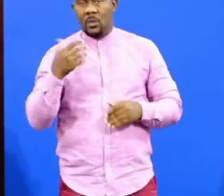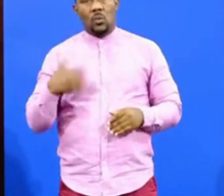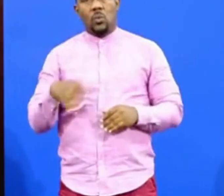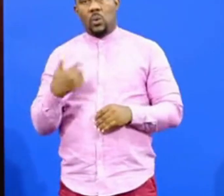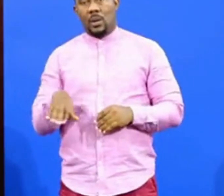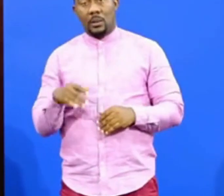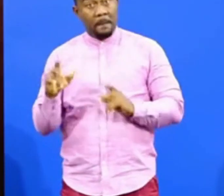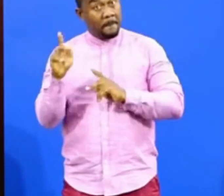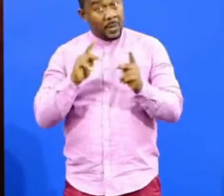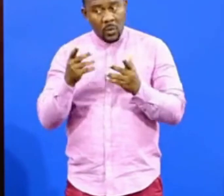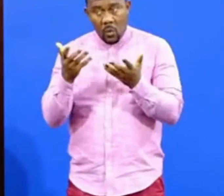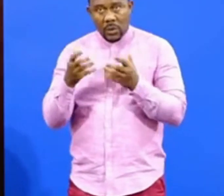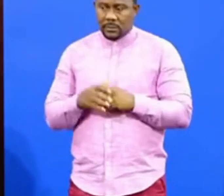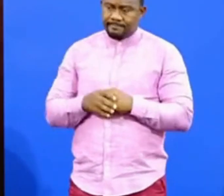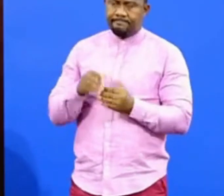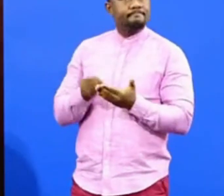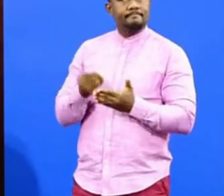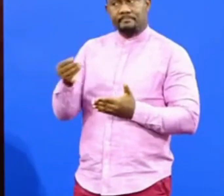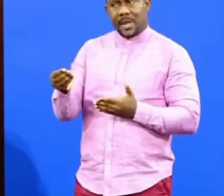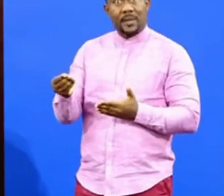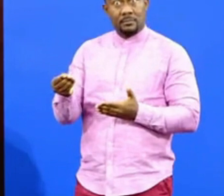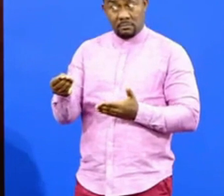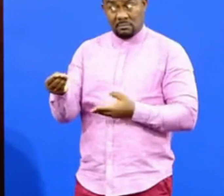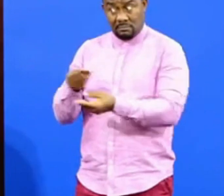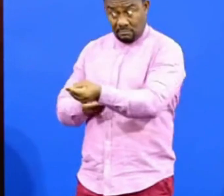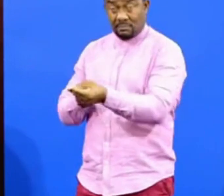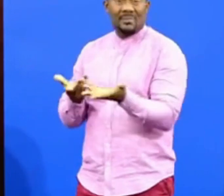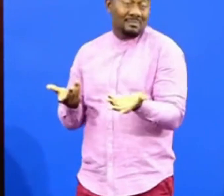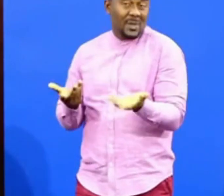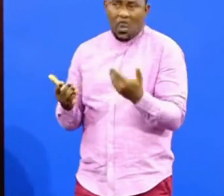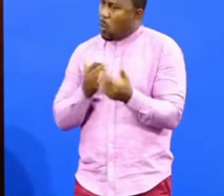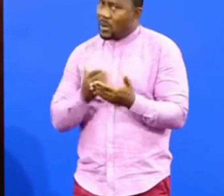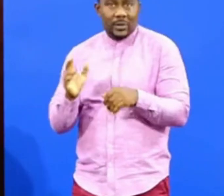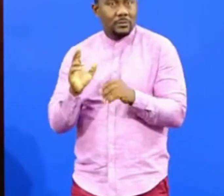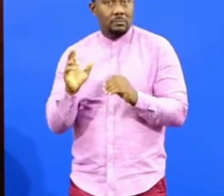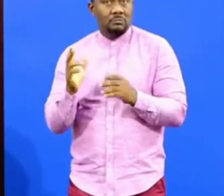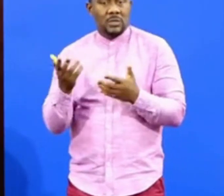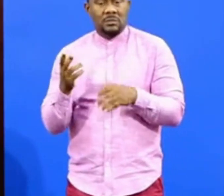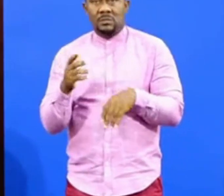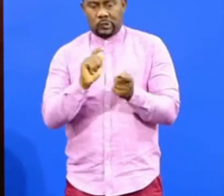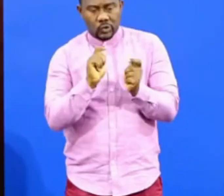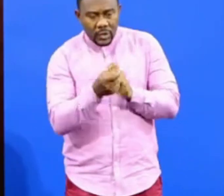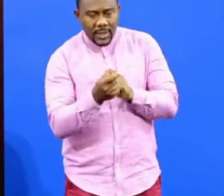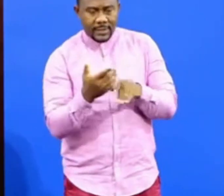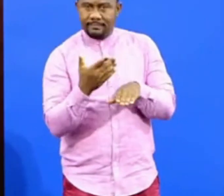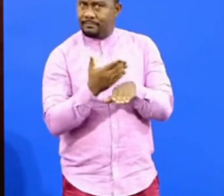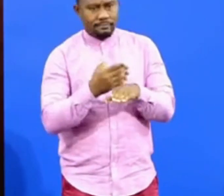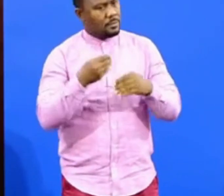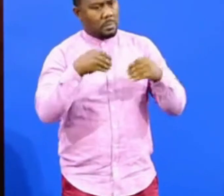for physical commodity. They want to buy and get the commodity to do whatever they want, so if it's processing, manufacturing, and so